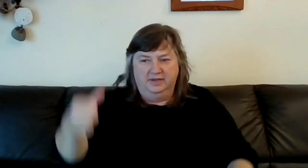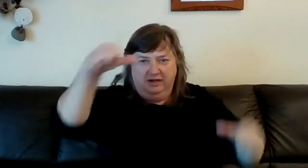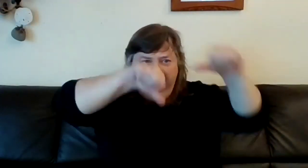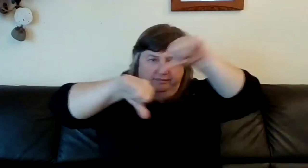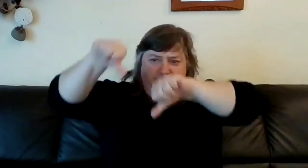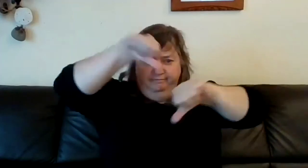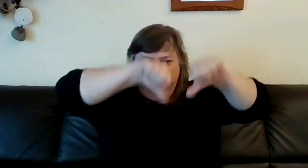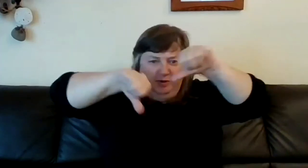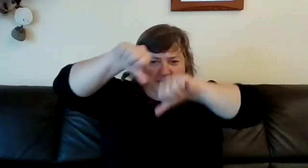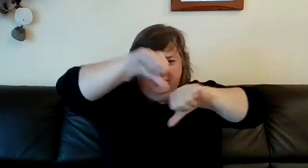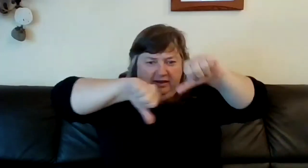Kind of experimenting.